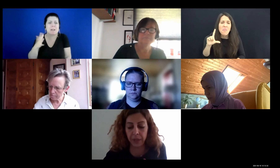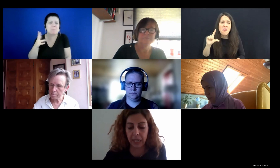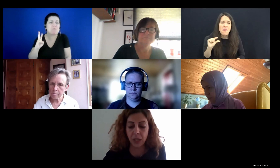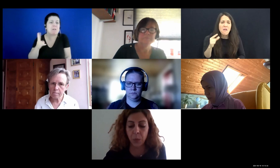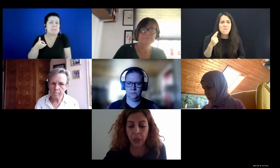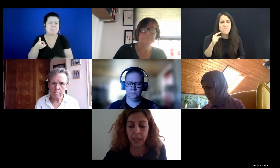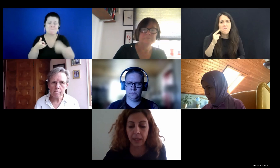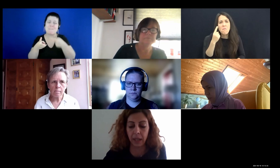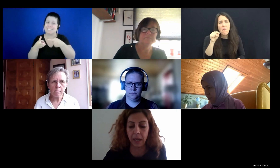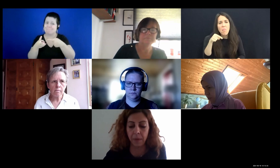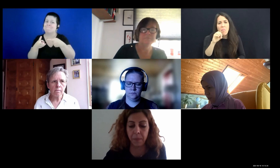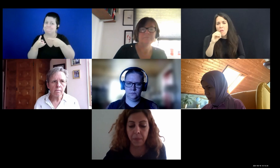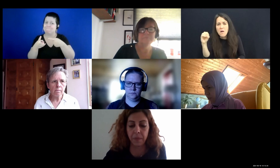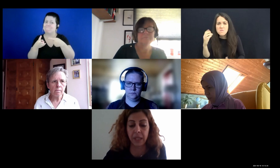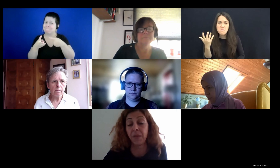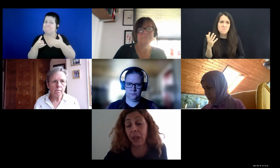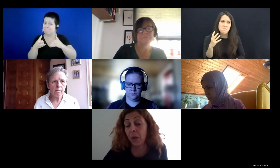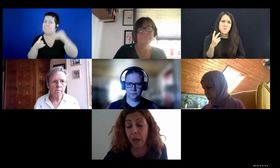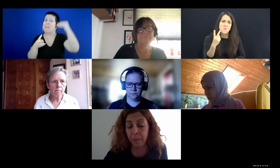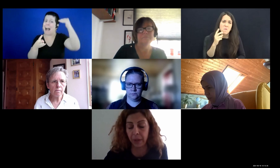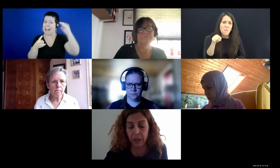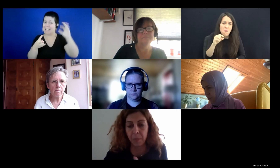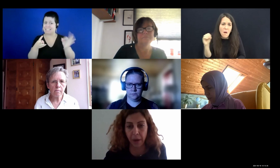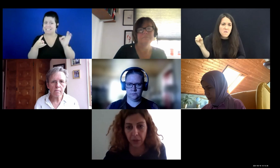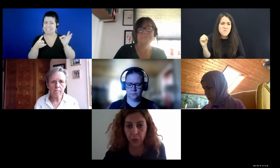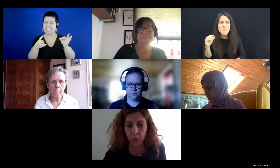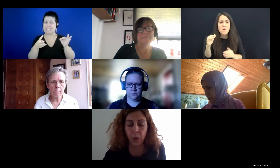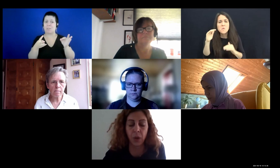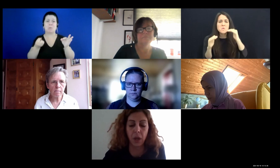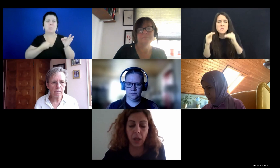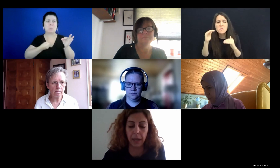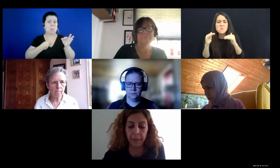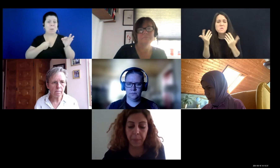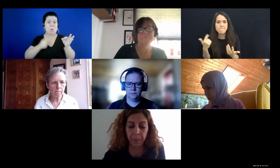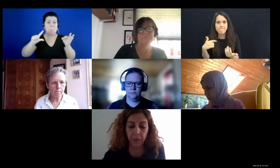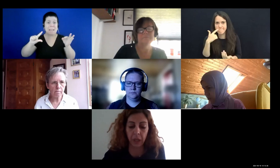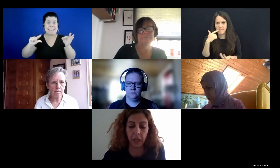of sense was that this is a very low number in comparison to